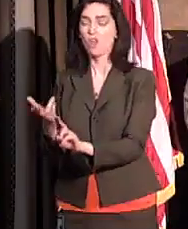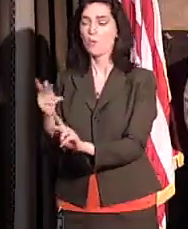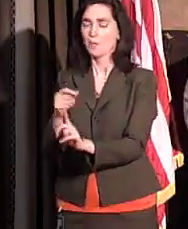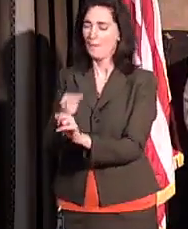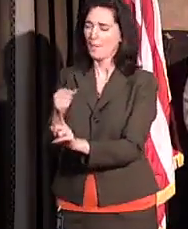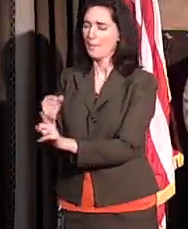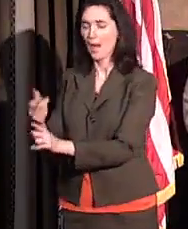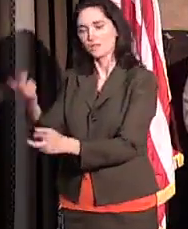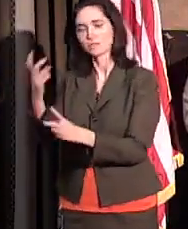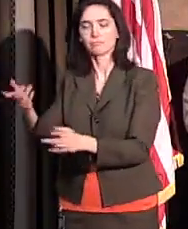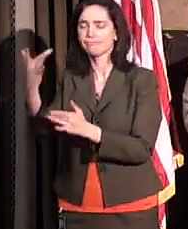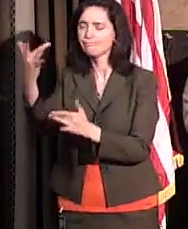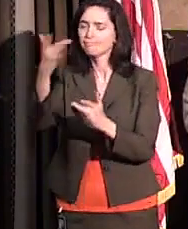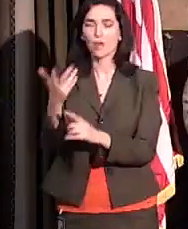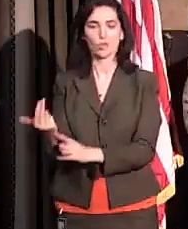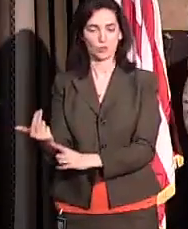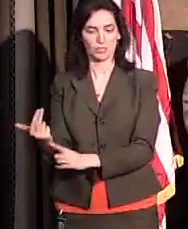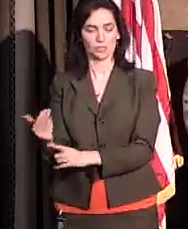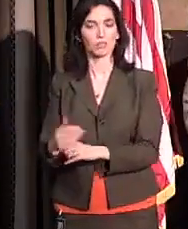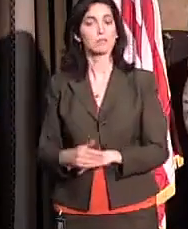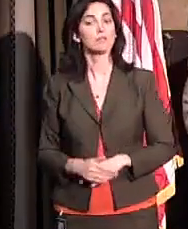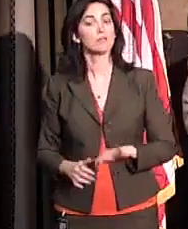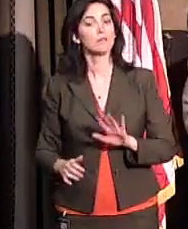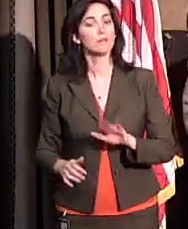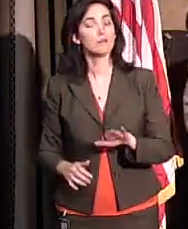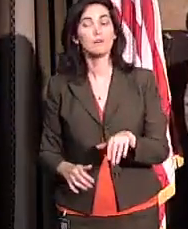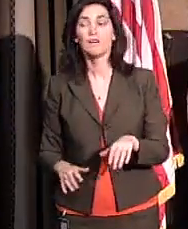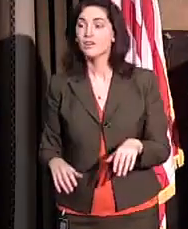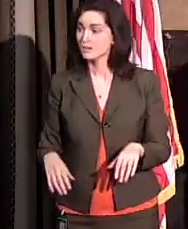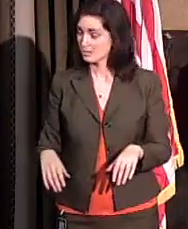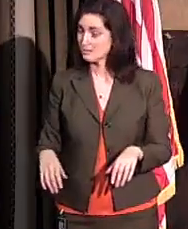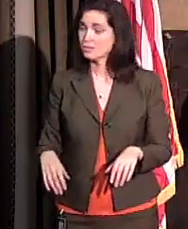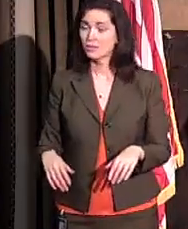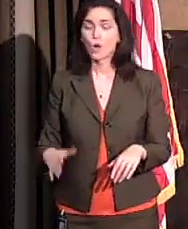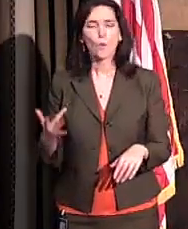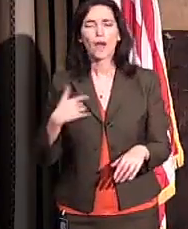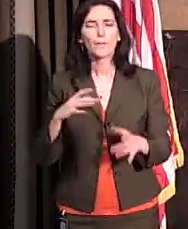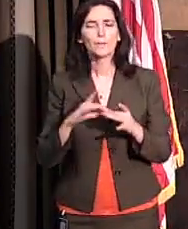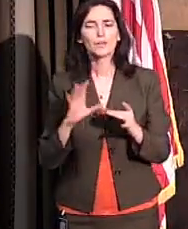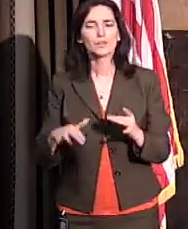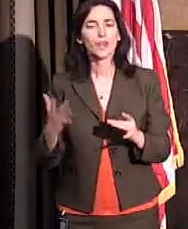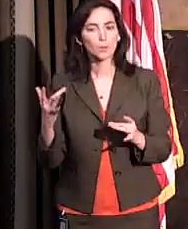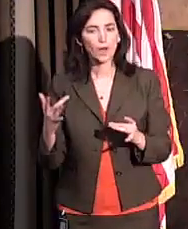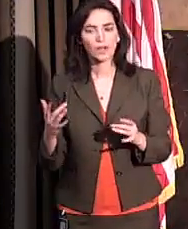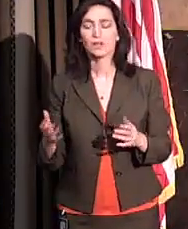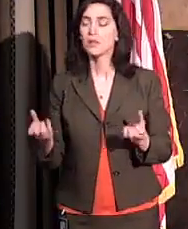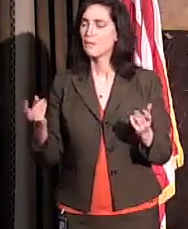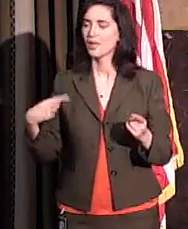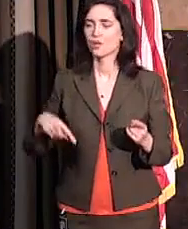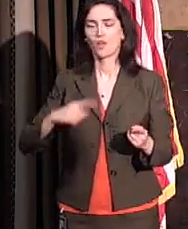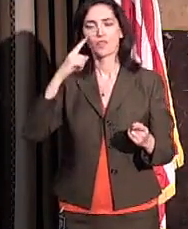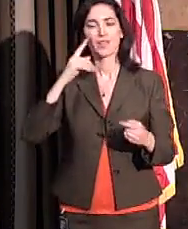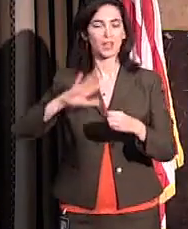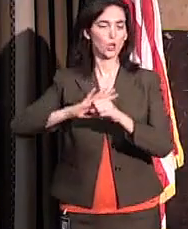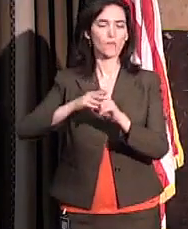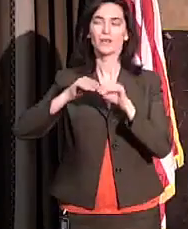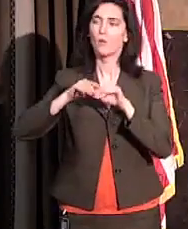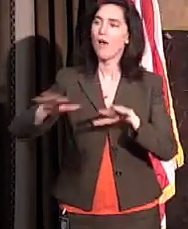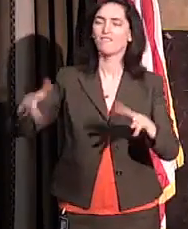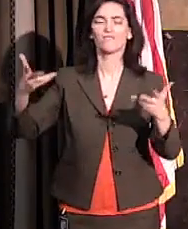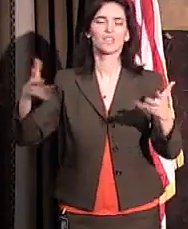And I say that because a lot of people think that we have put this pandemic behind us, that there's